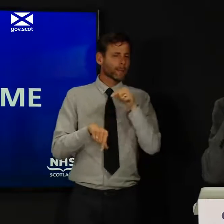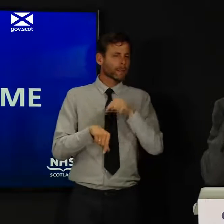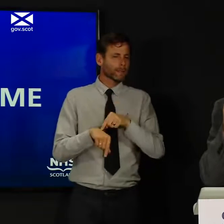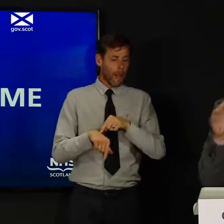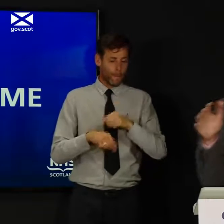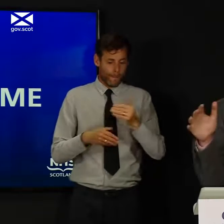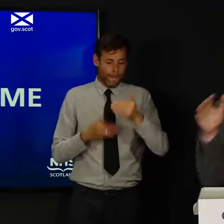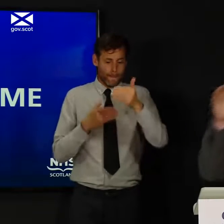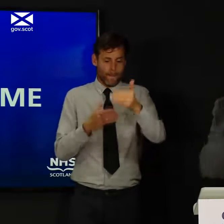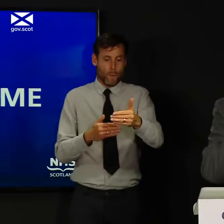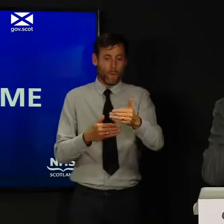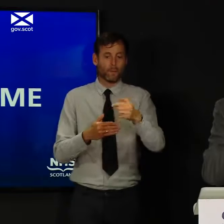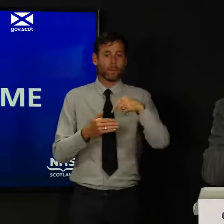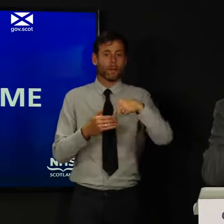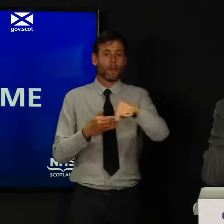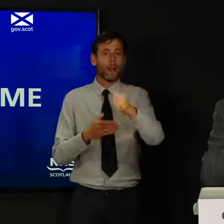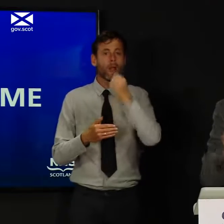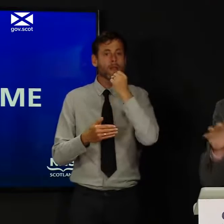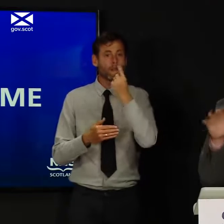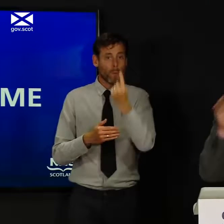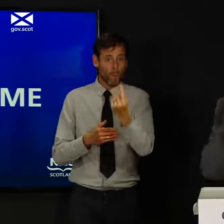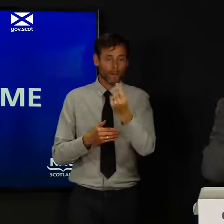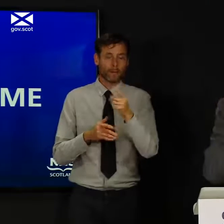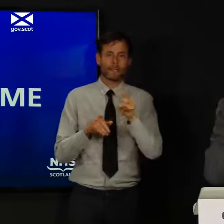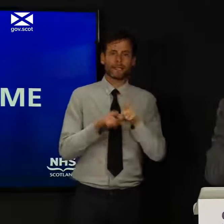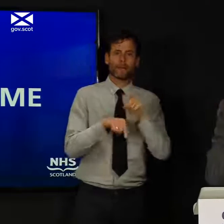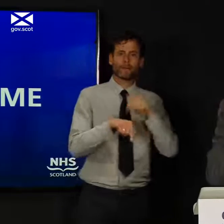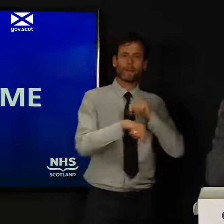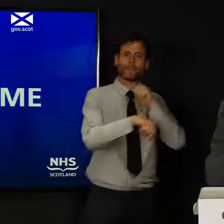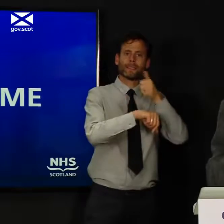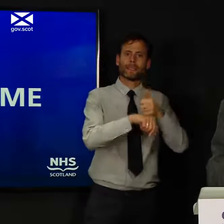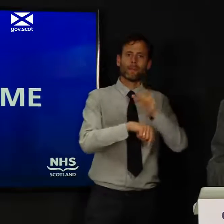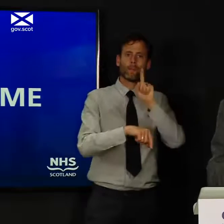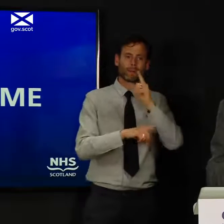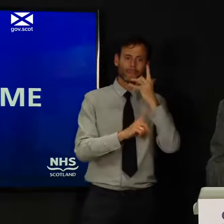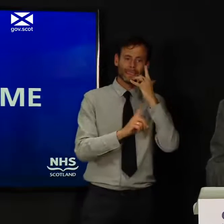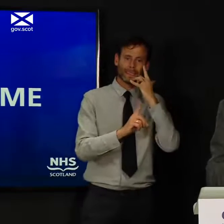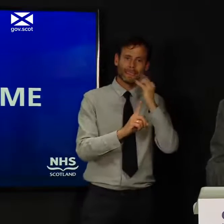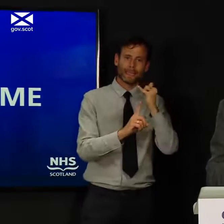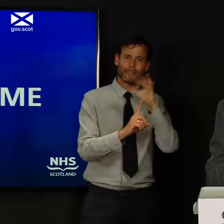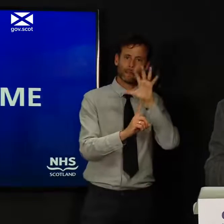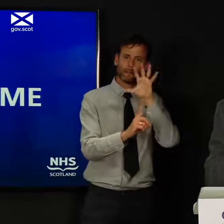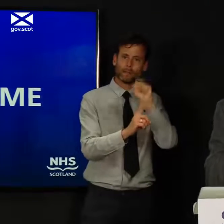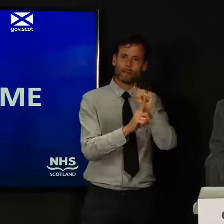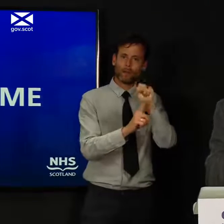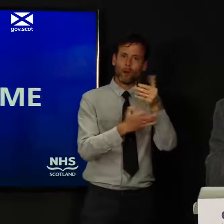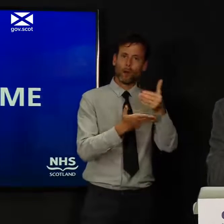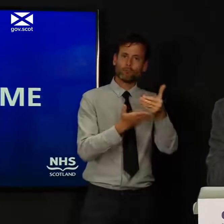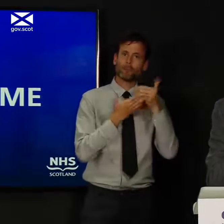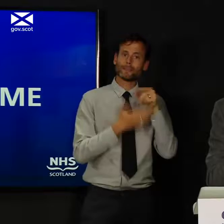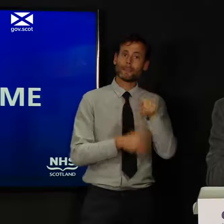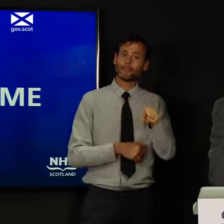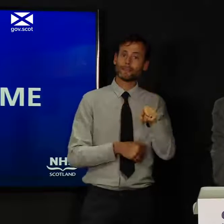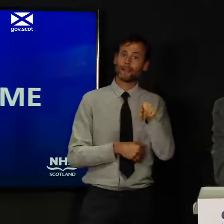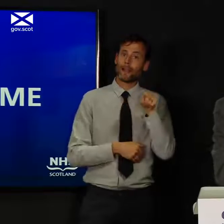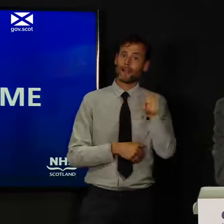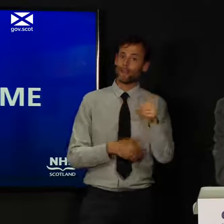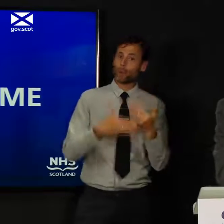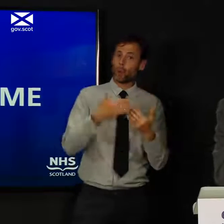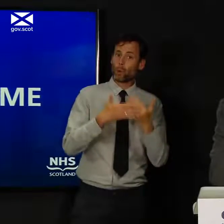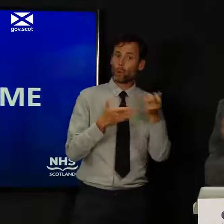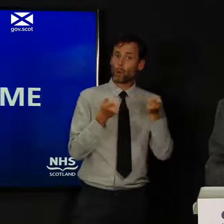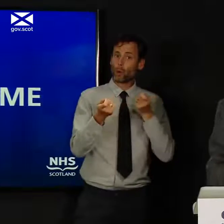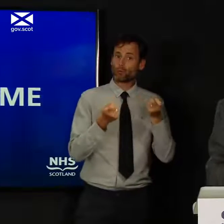moving to phase one, introduced test and protect, another layer of protection which we haven't had before, which is isolating people